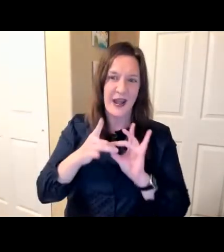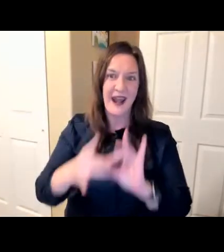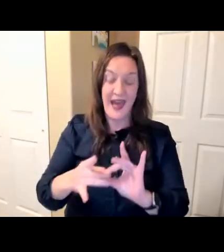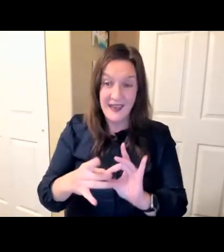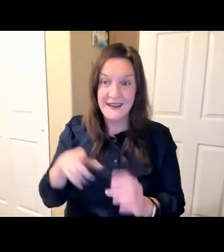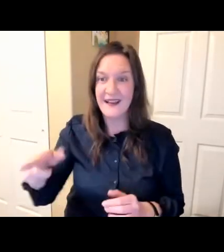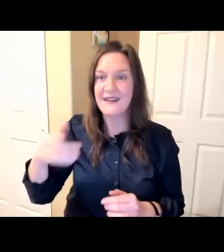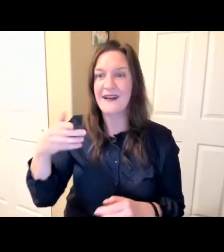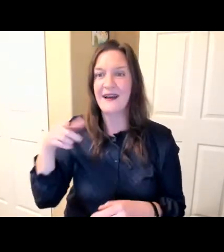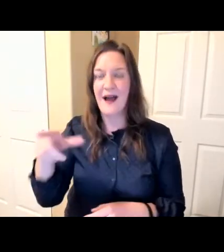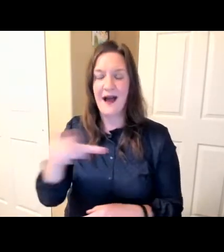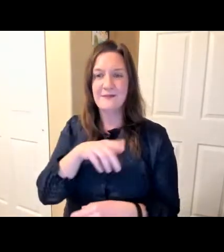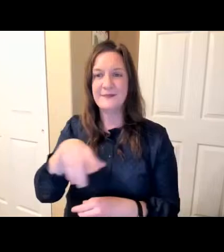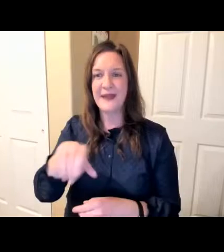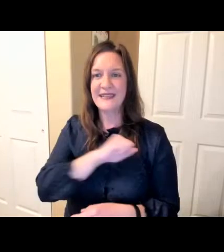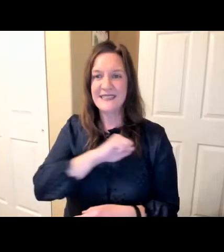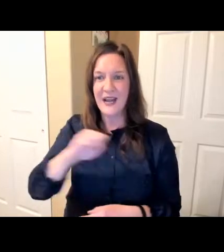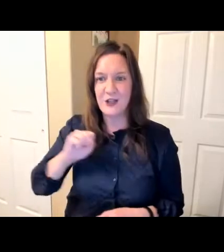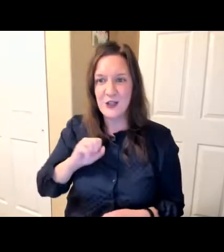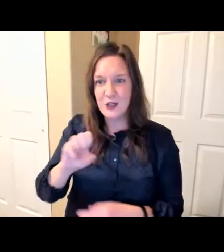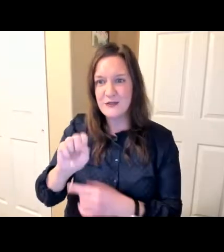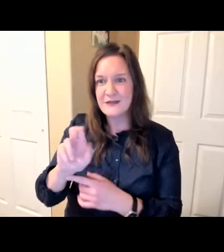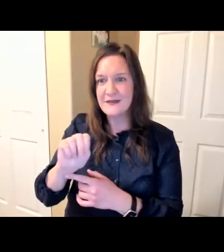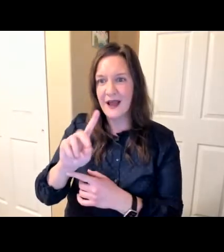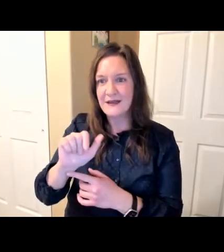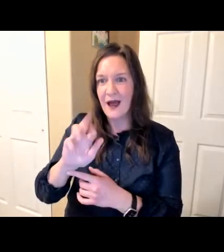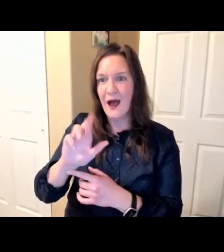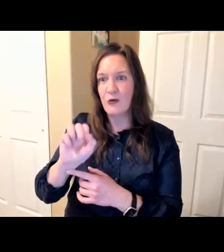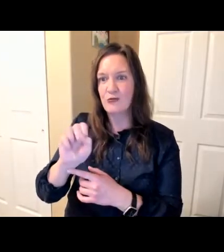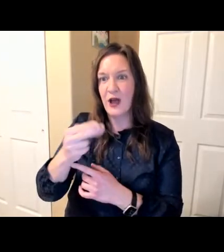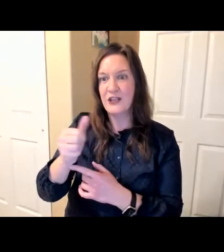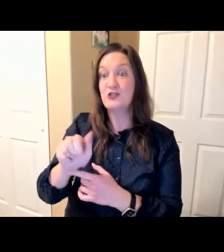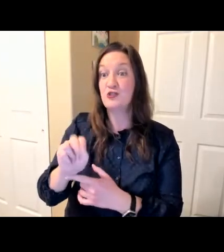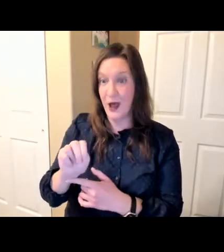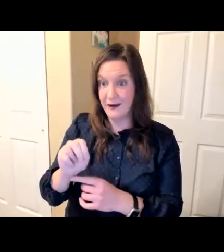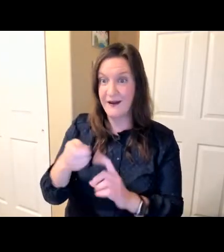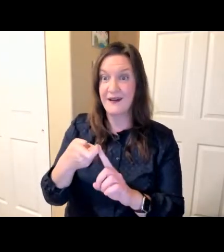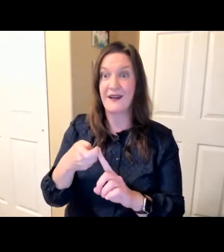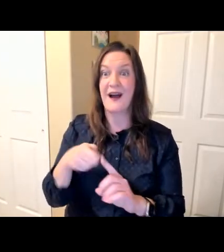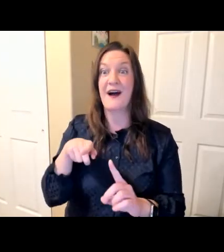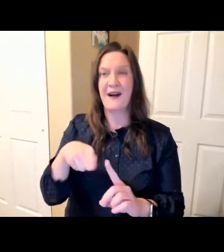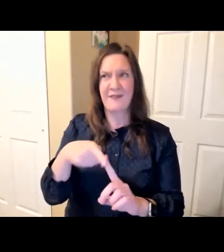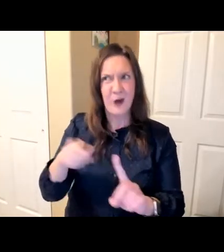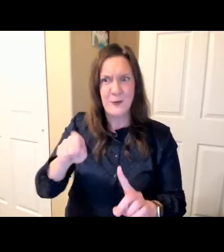Just yesterday, there was